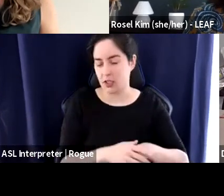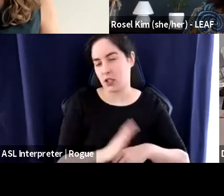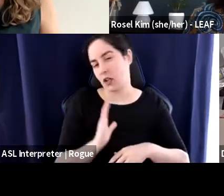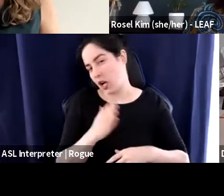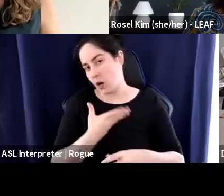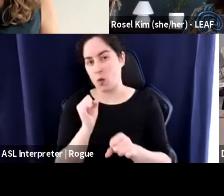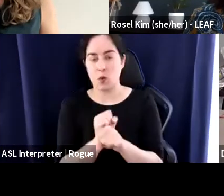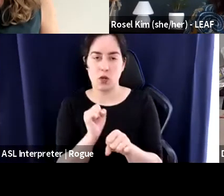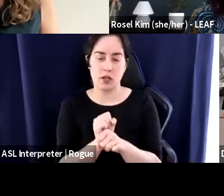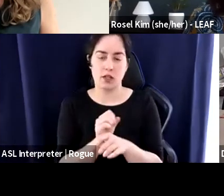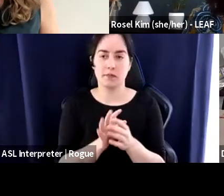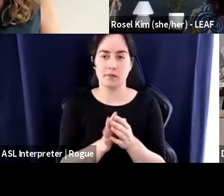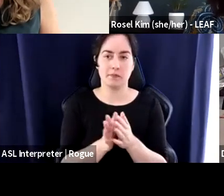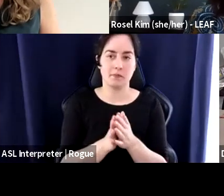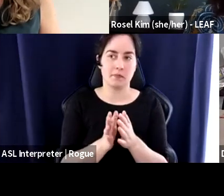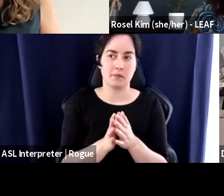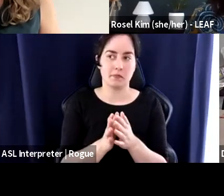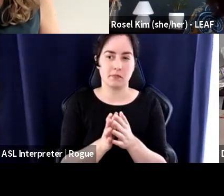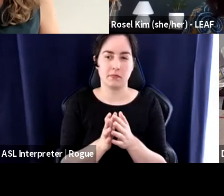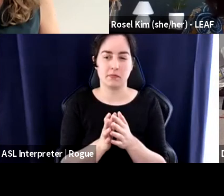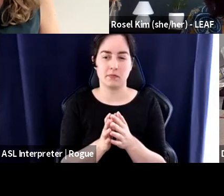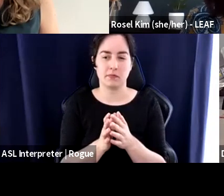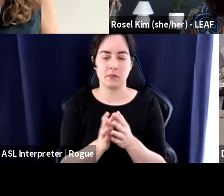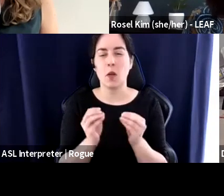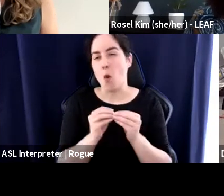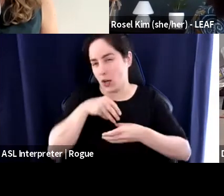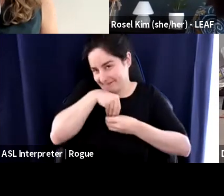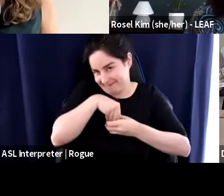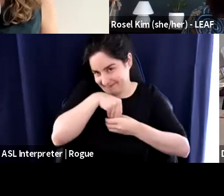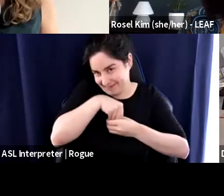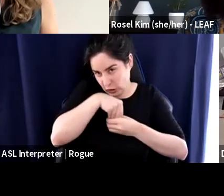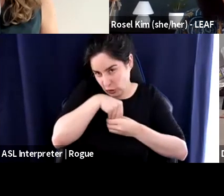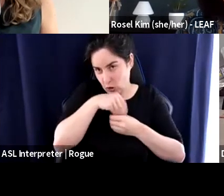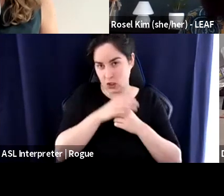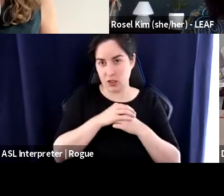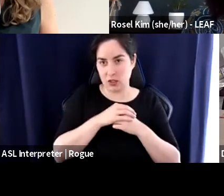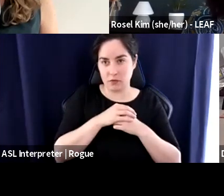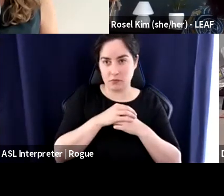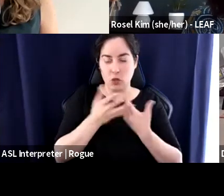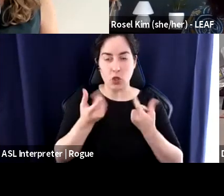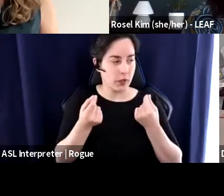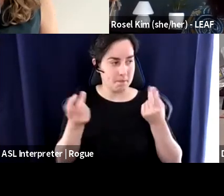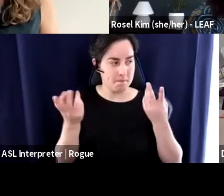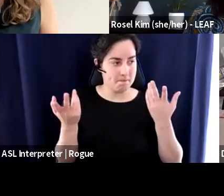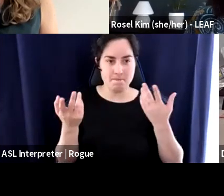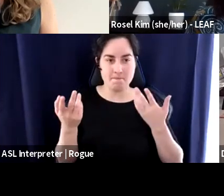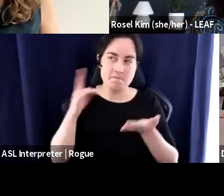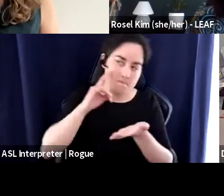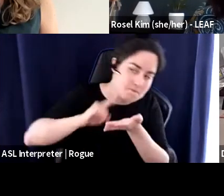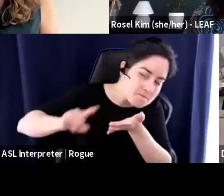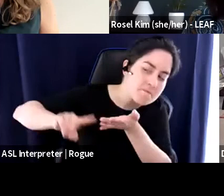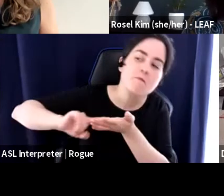is very much sort of internal to identifying cases and